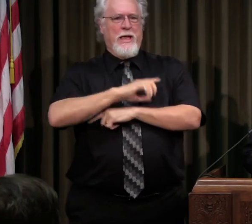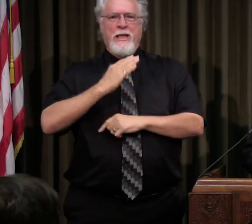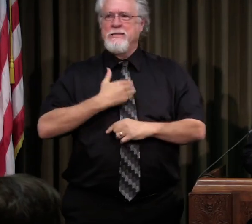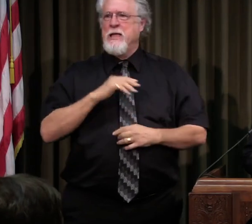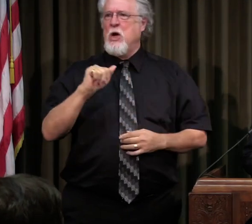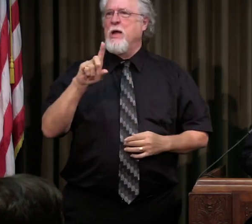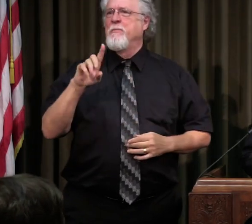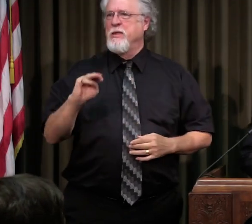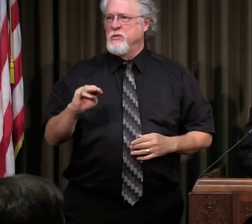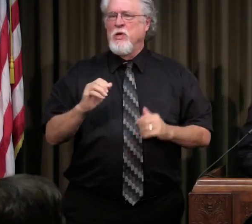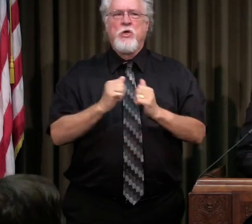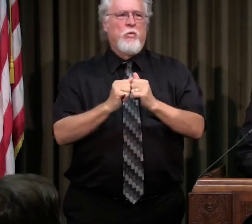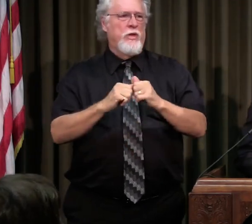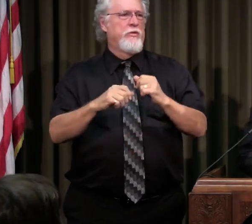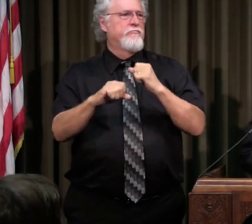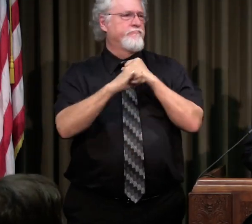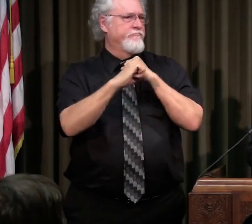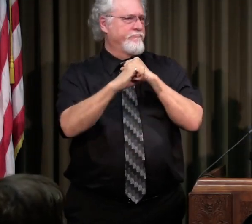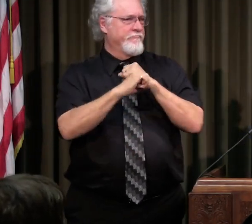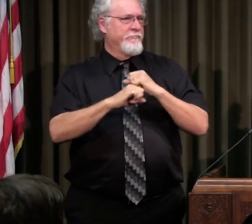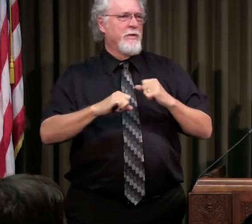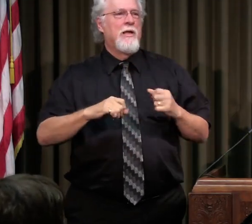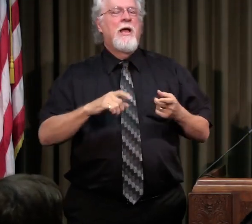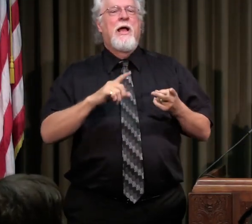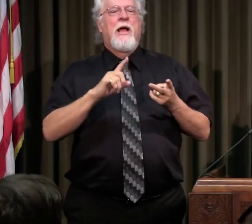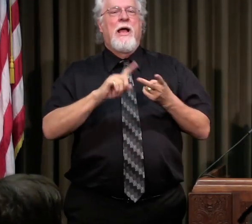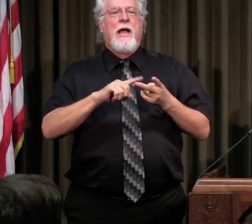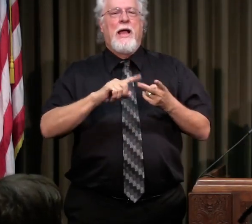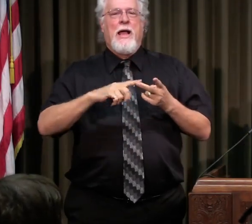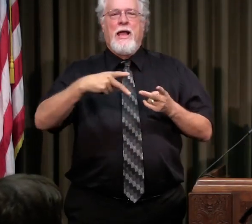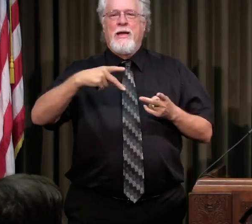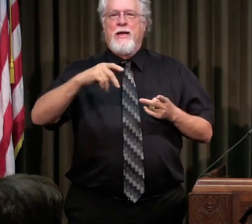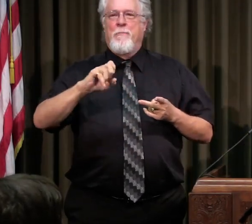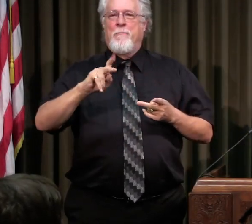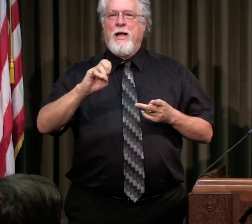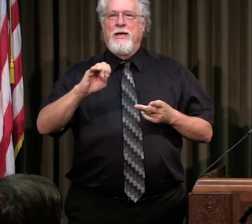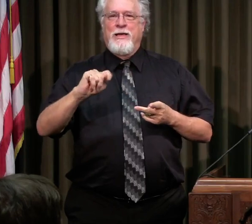press conference and with a pocket square. It's